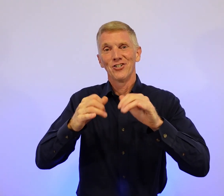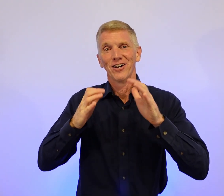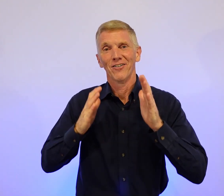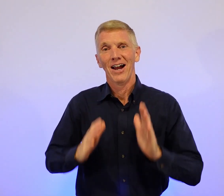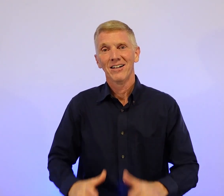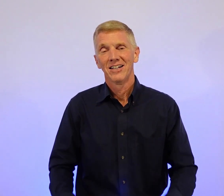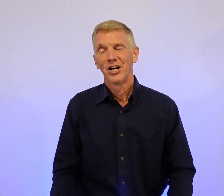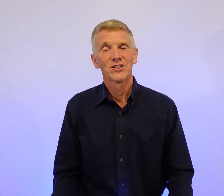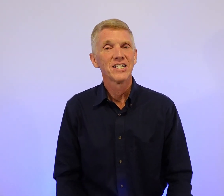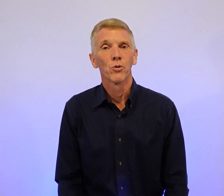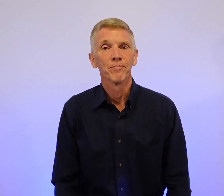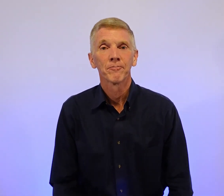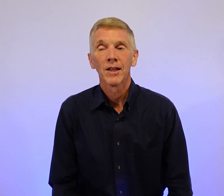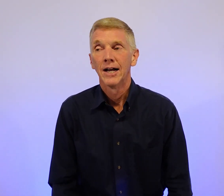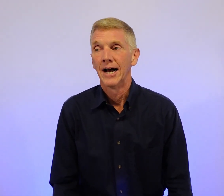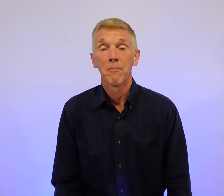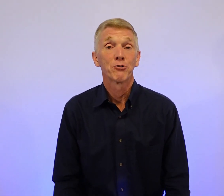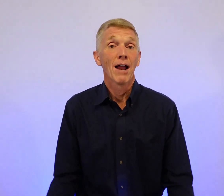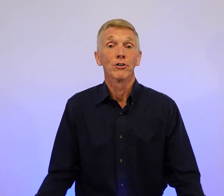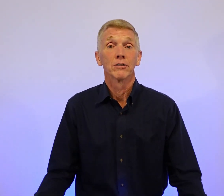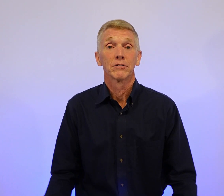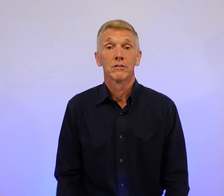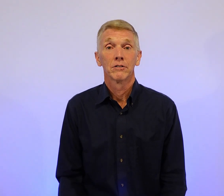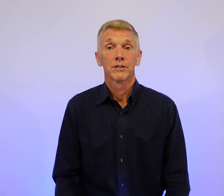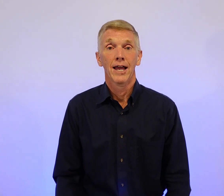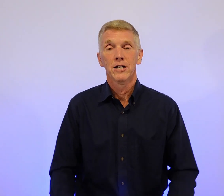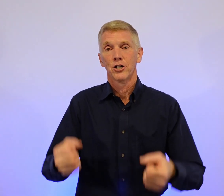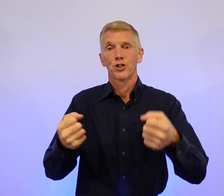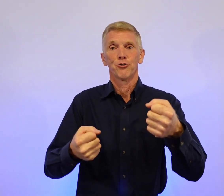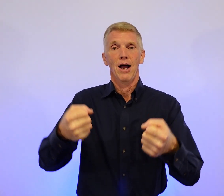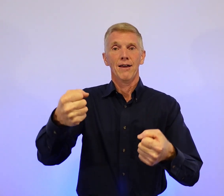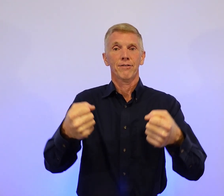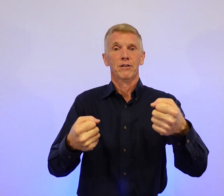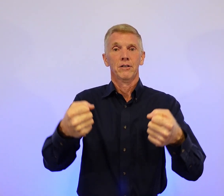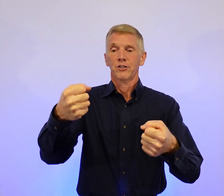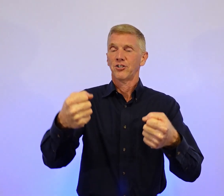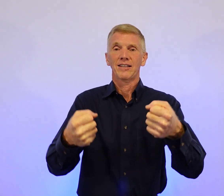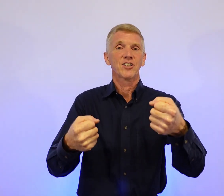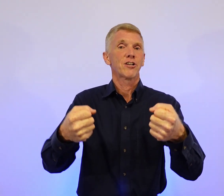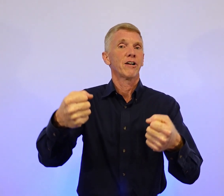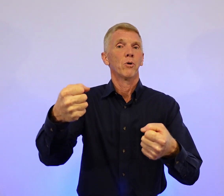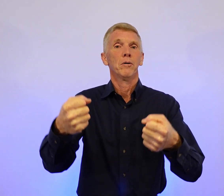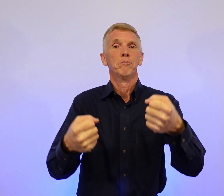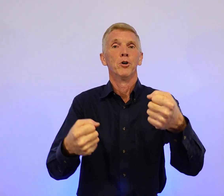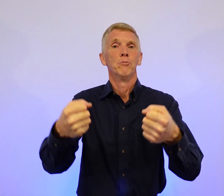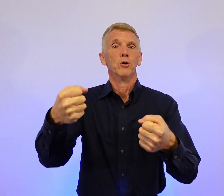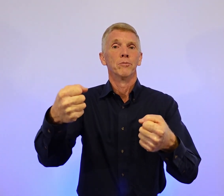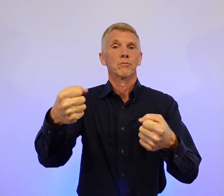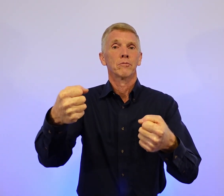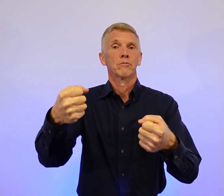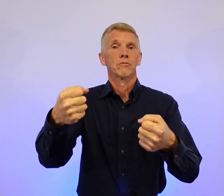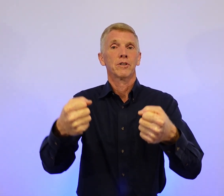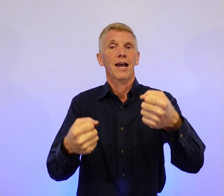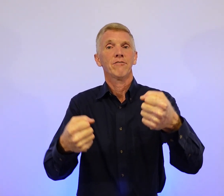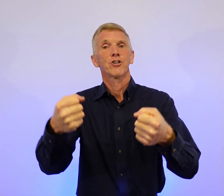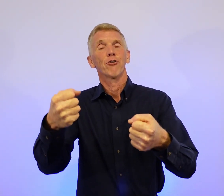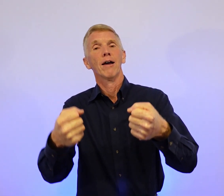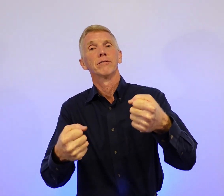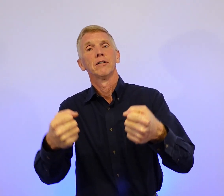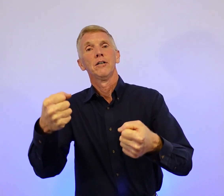Engineer, right? Here's an easy one. I'm a driver, okay? To drive. Just take that steering wheel, boom, boom, okay? To drive.